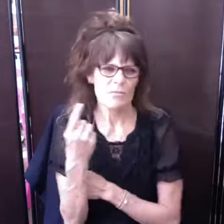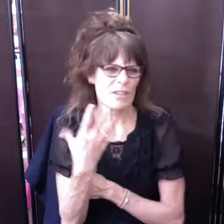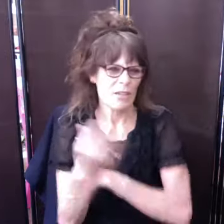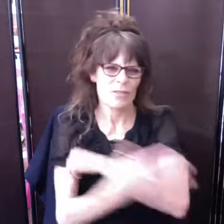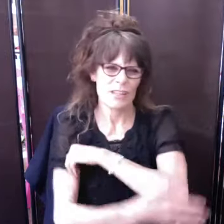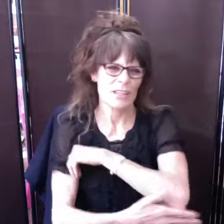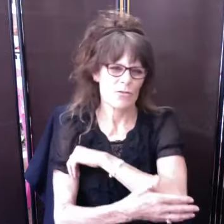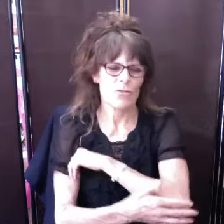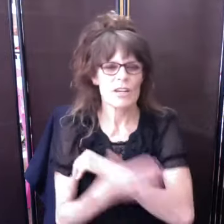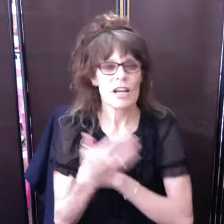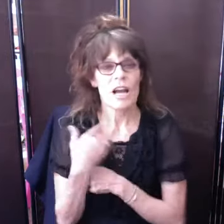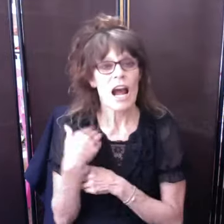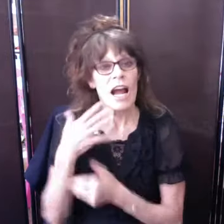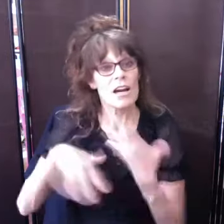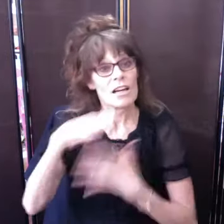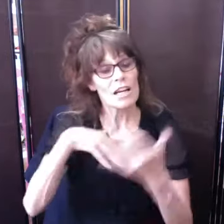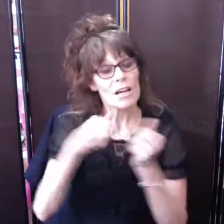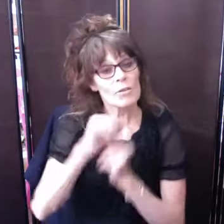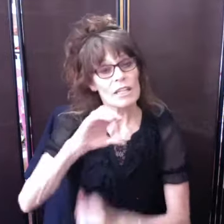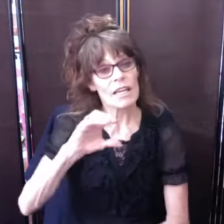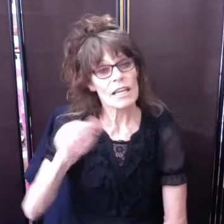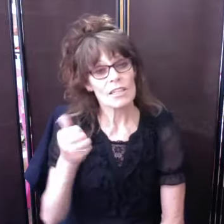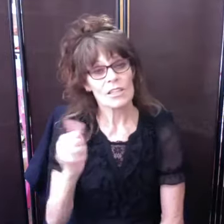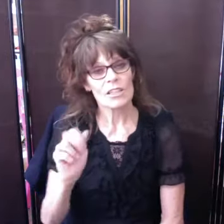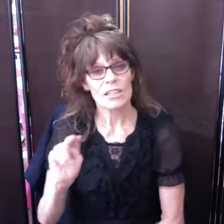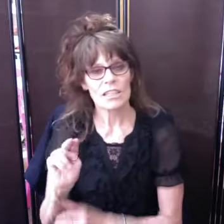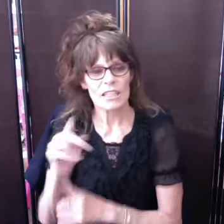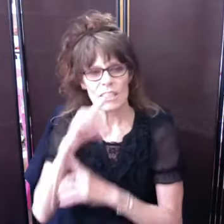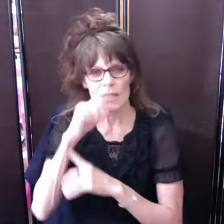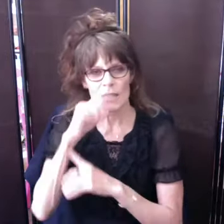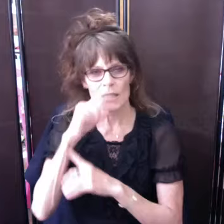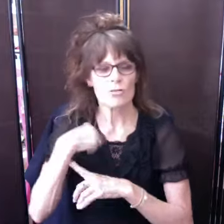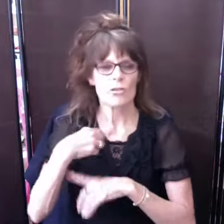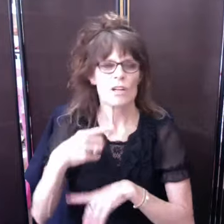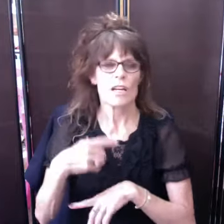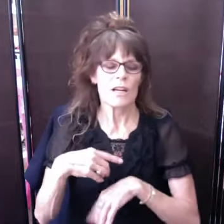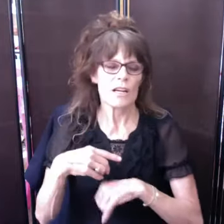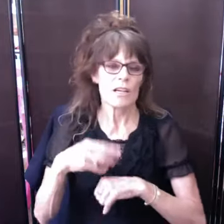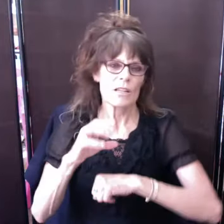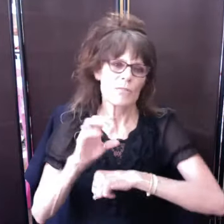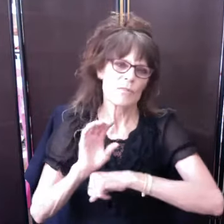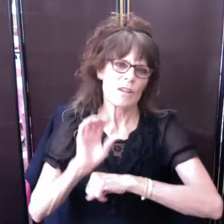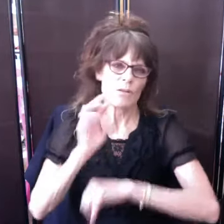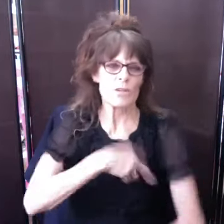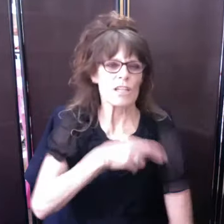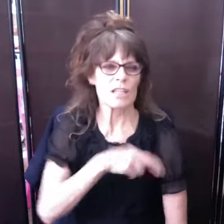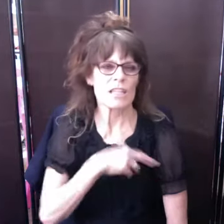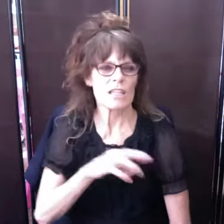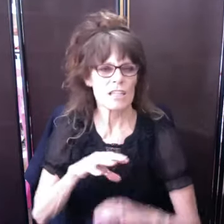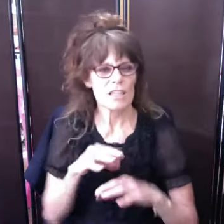with a bunch of Cajun kids, went to a little parochial school. I was the only kid whose last name didn't end in O. There were Thibodeaux and Arsenaults and